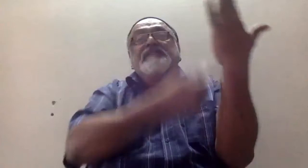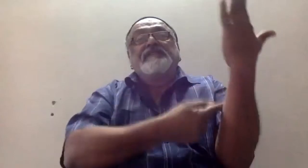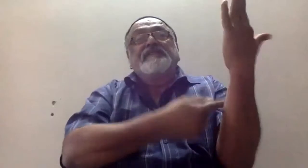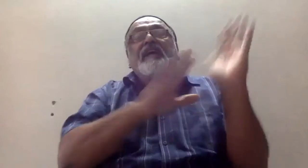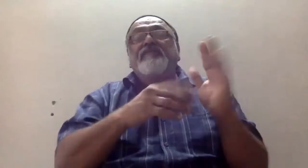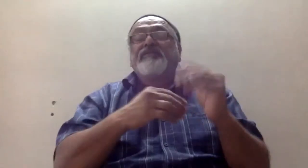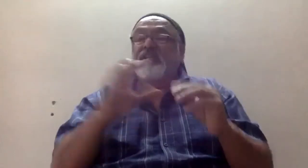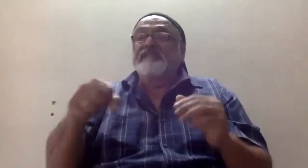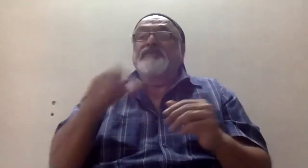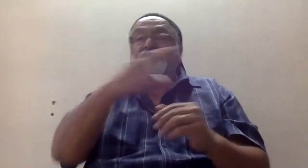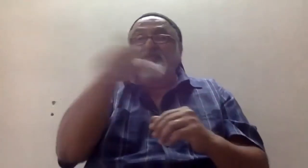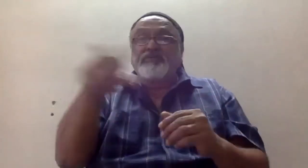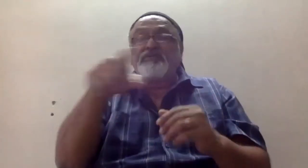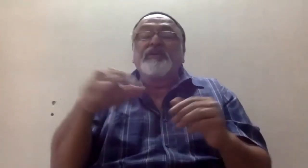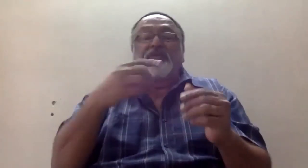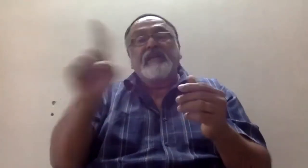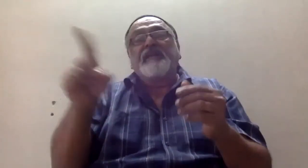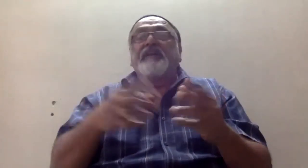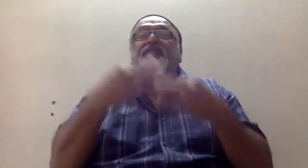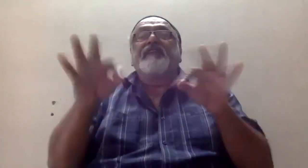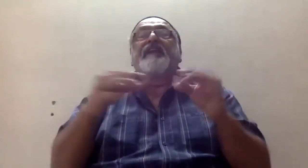yes, you are eligible to get a lawyer because